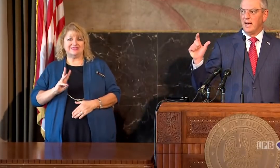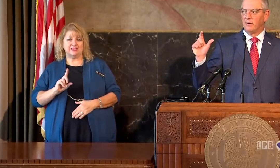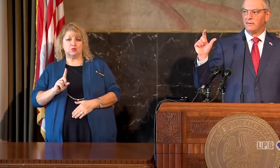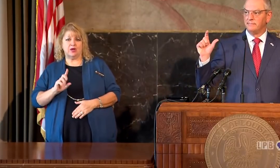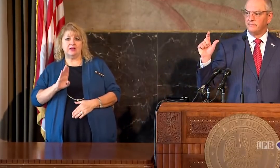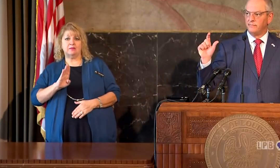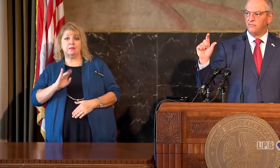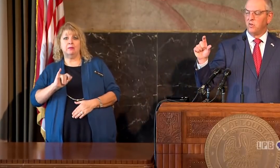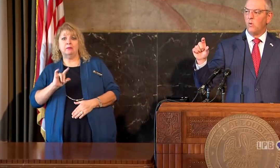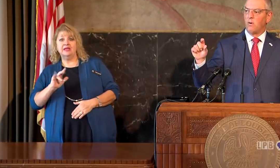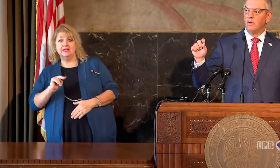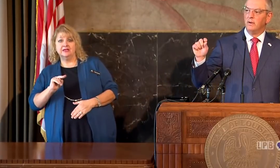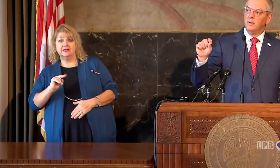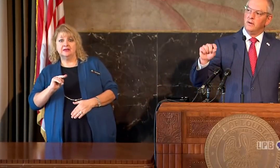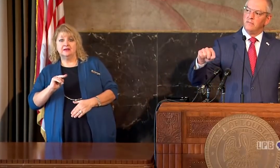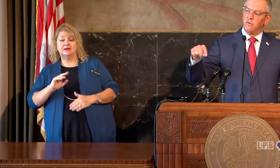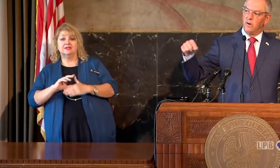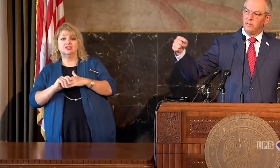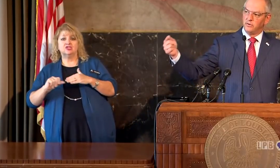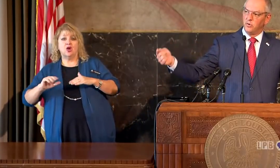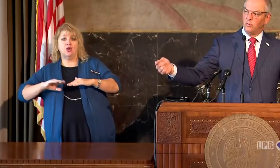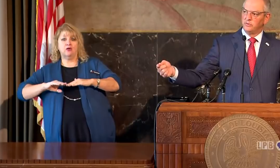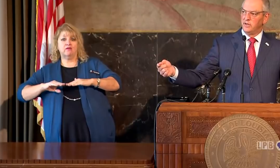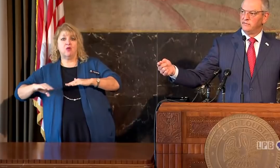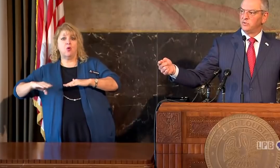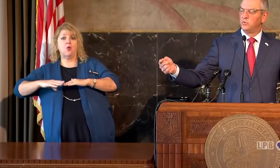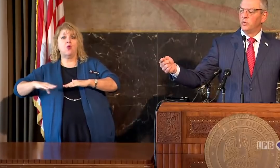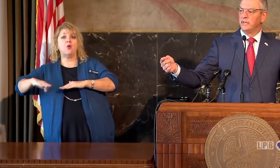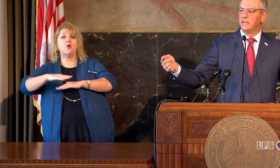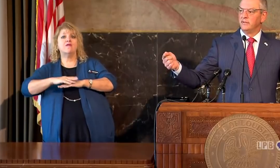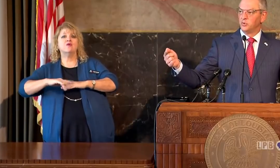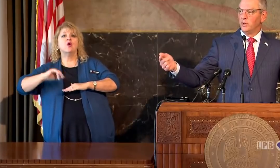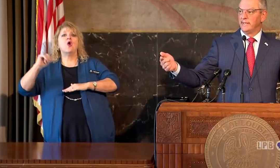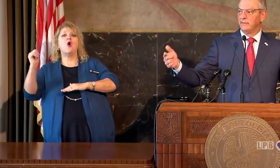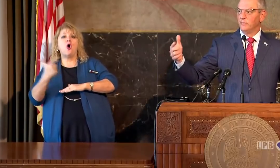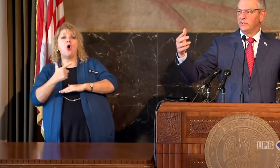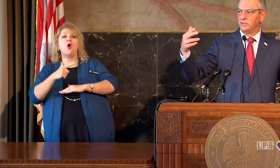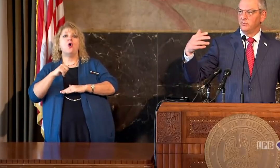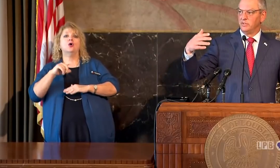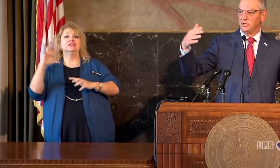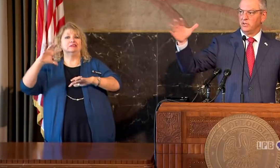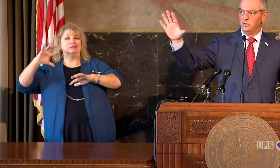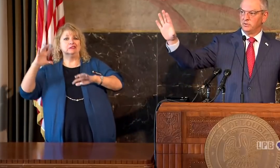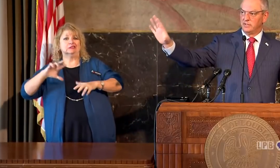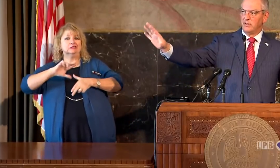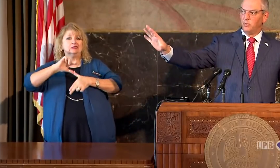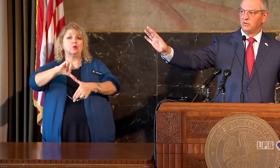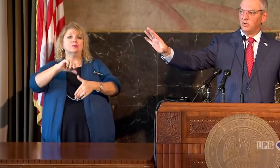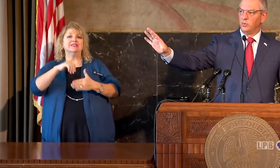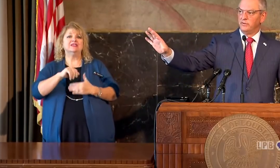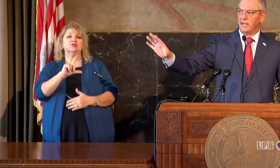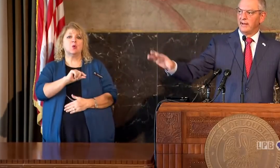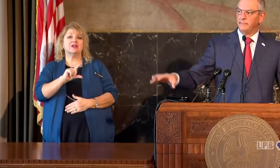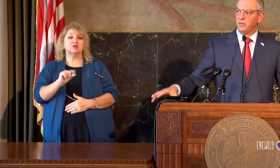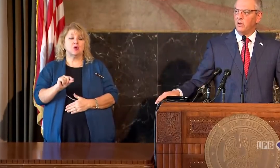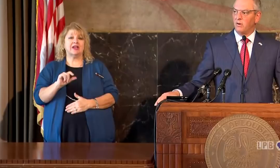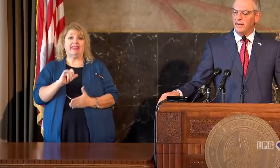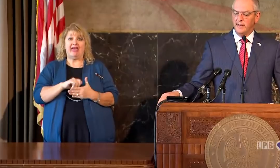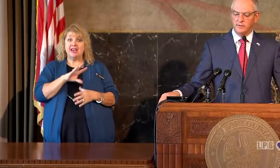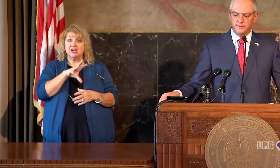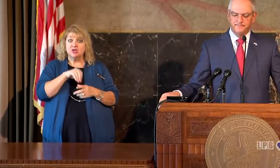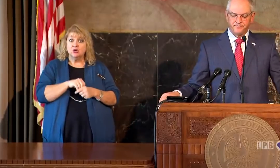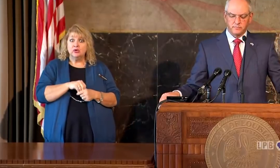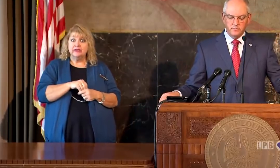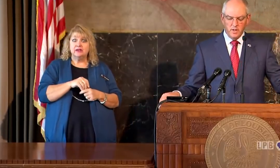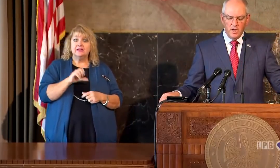billion floor for all of the storms of 2020, which includes Southwest Louisiana, Laura,